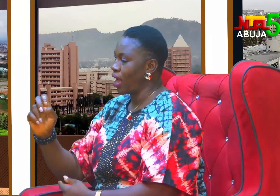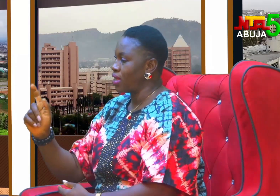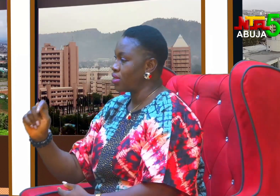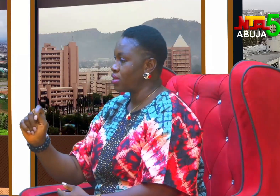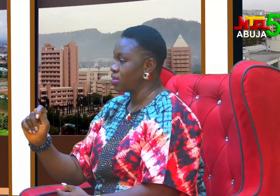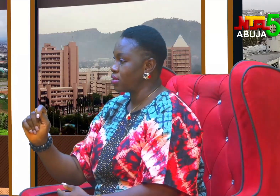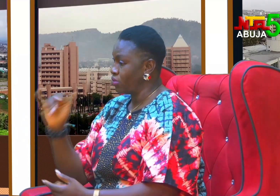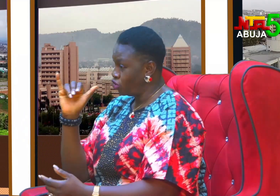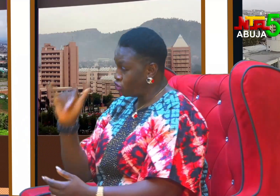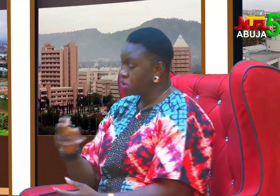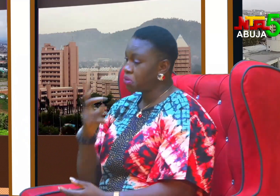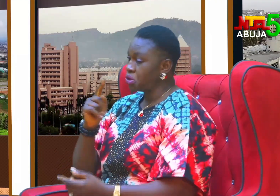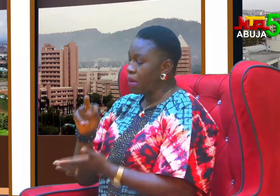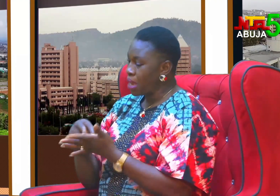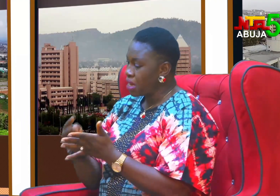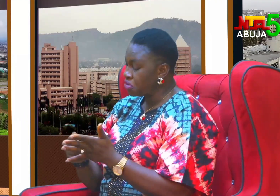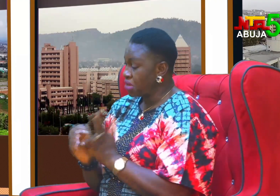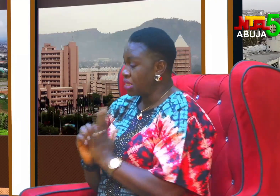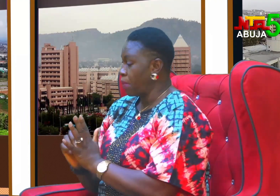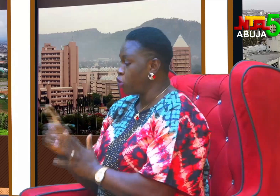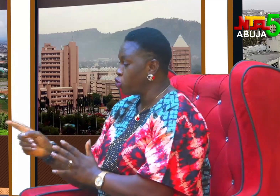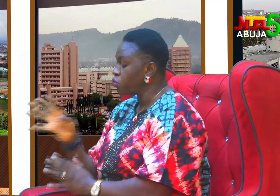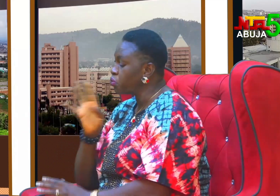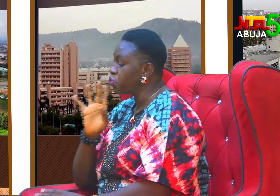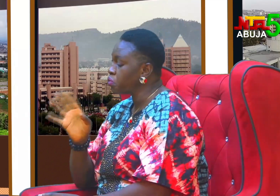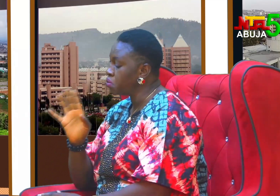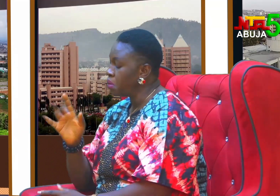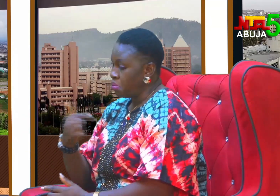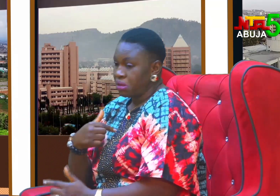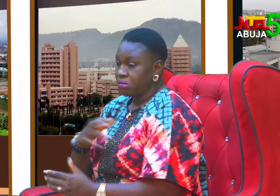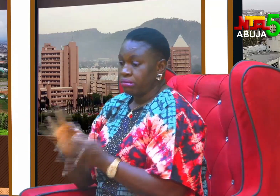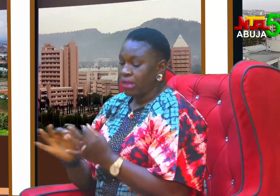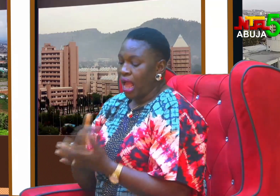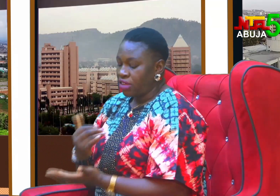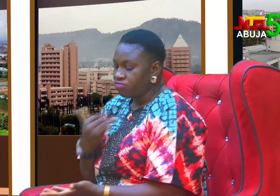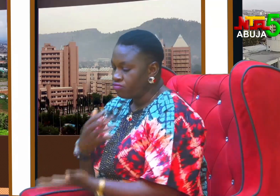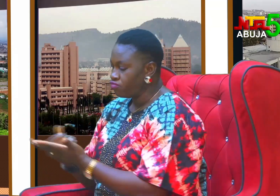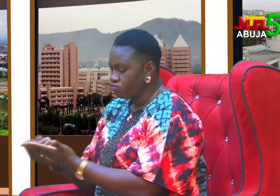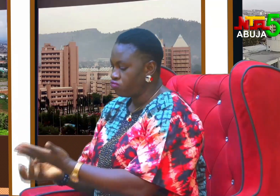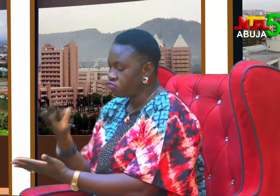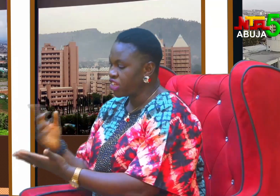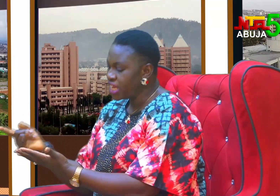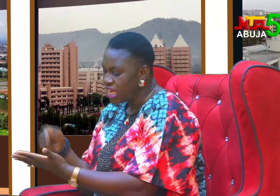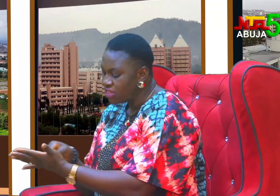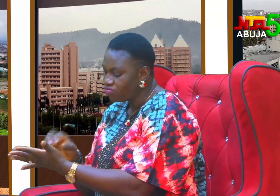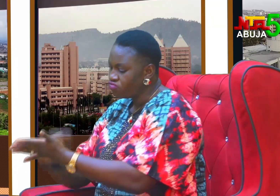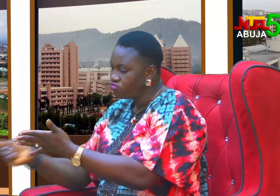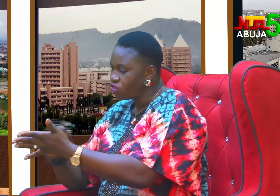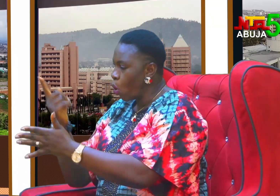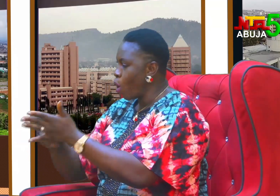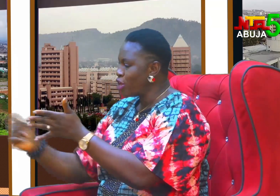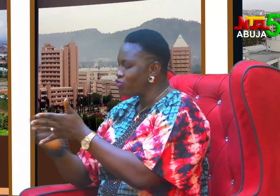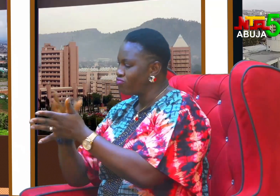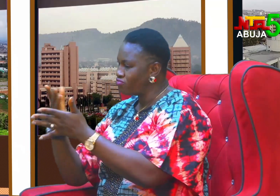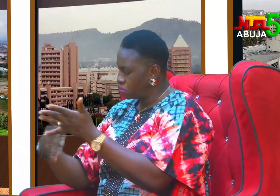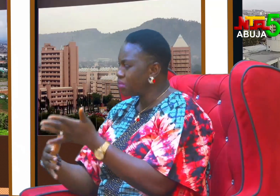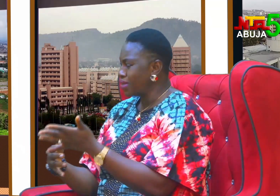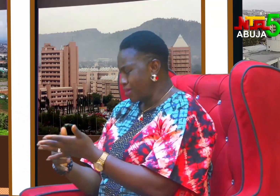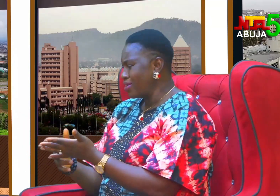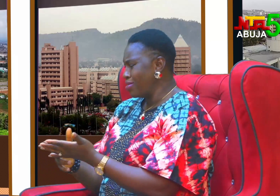For instance, the way technology has also helped us, like you mentioned, is the use of speech to text. For instance, I'm a deaf person and I